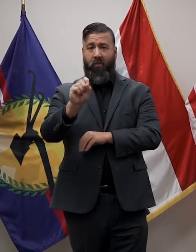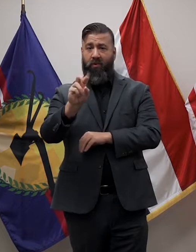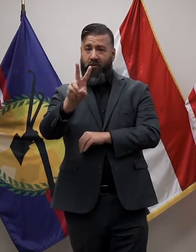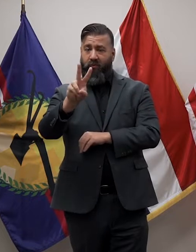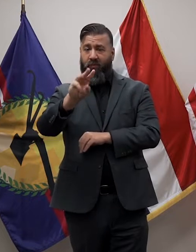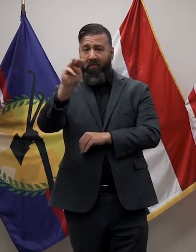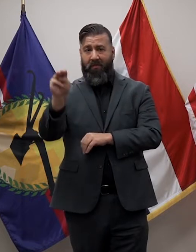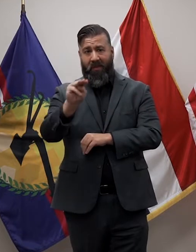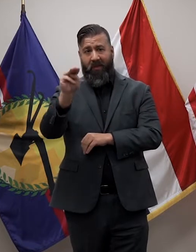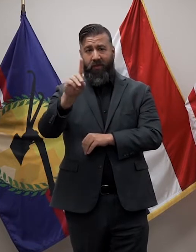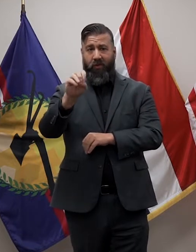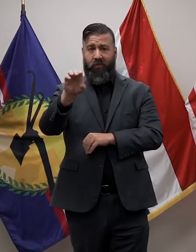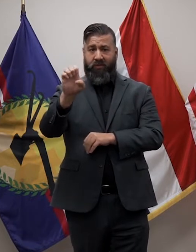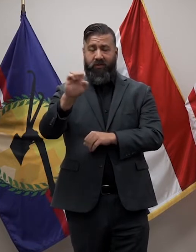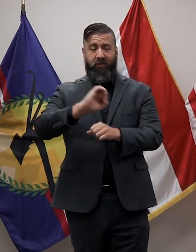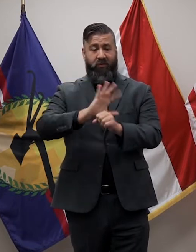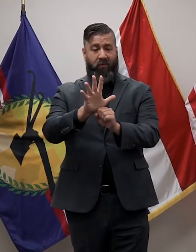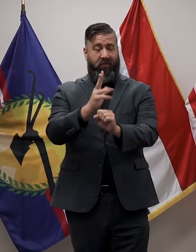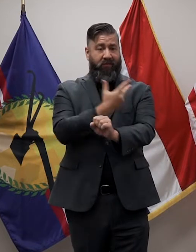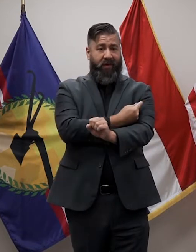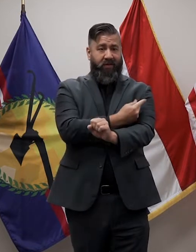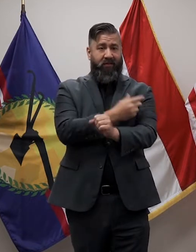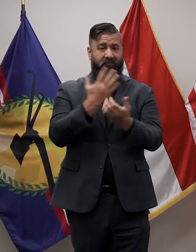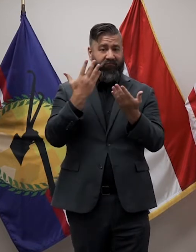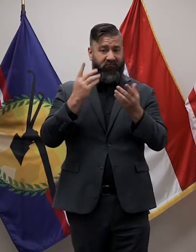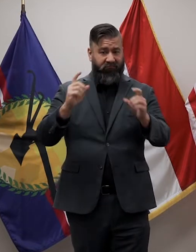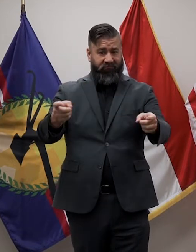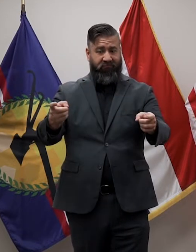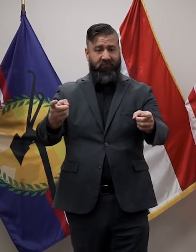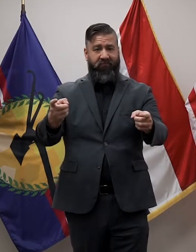vaccines have been administered, averaging just over